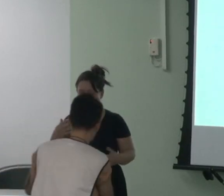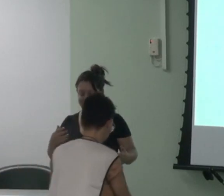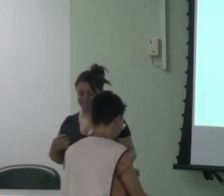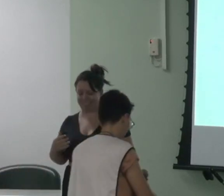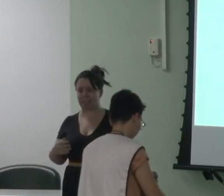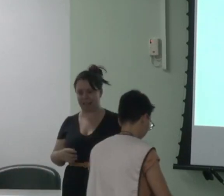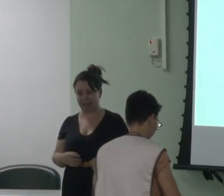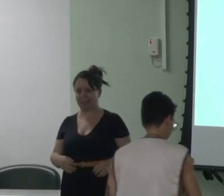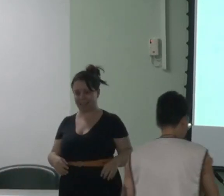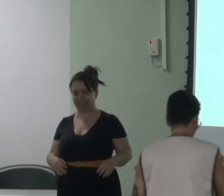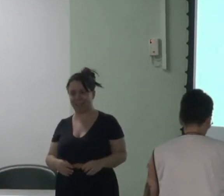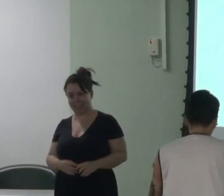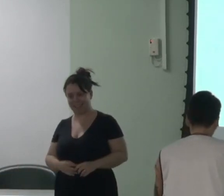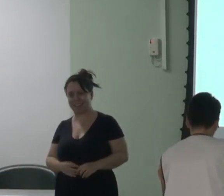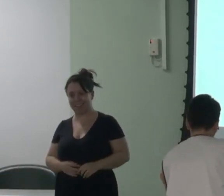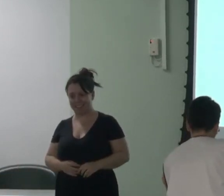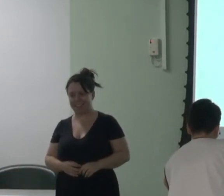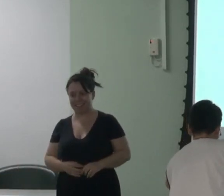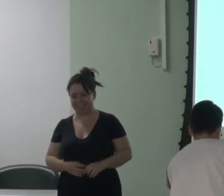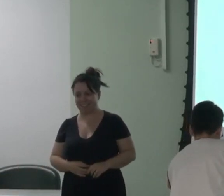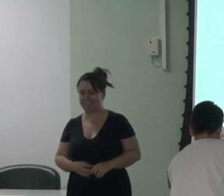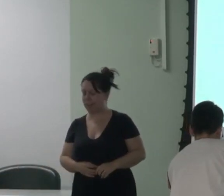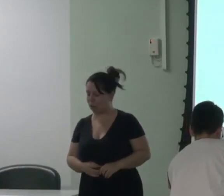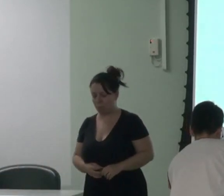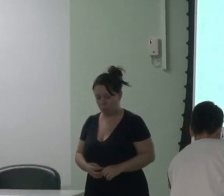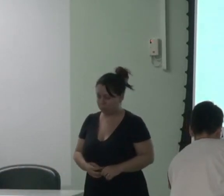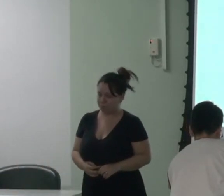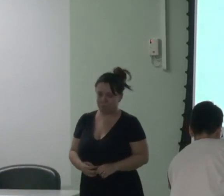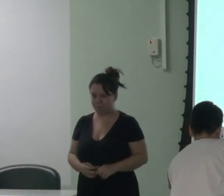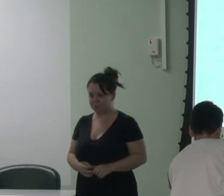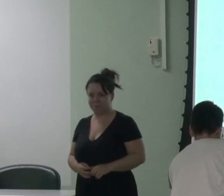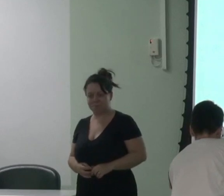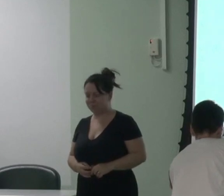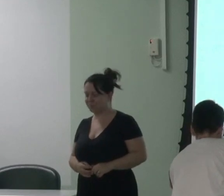So, as for the first question, I think that's the easier one.